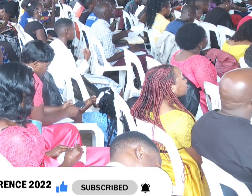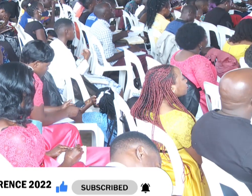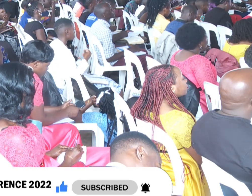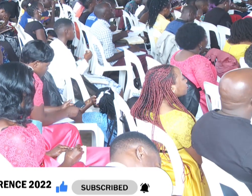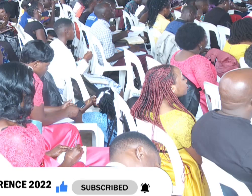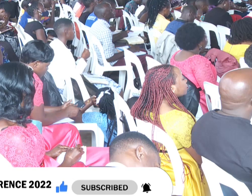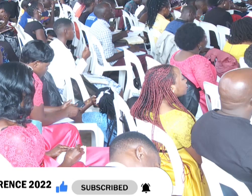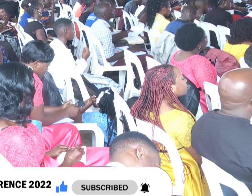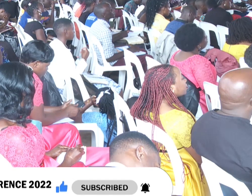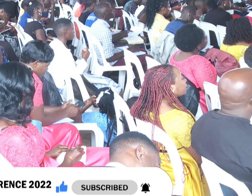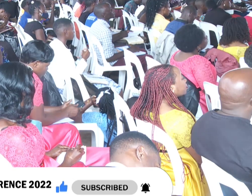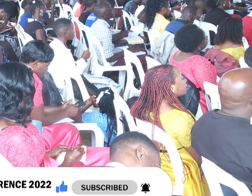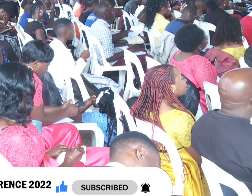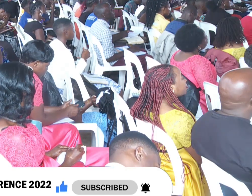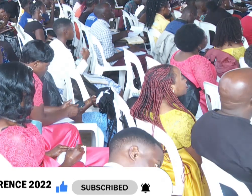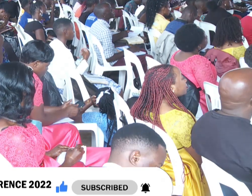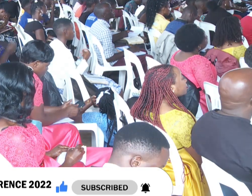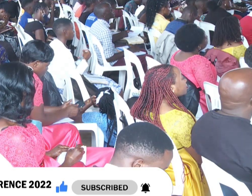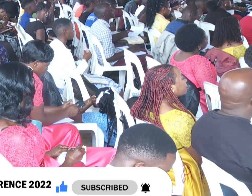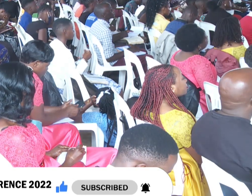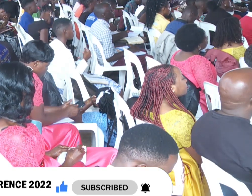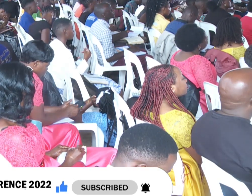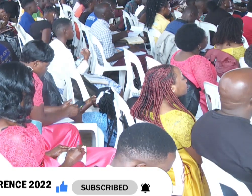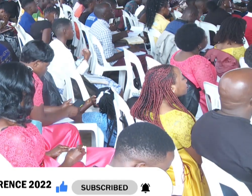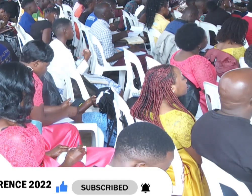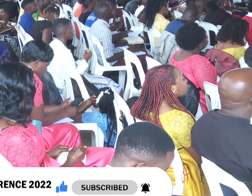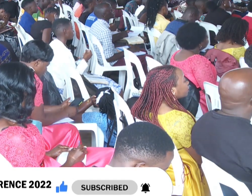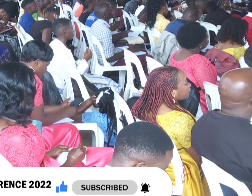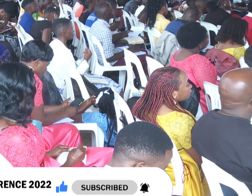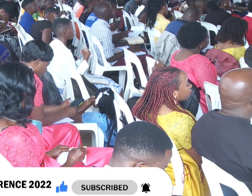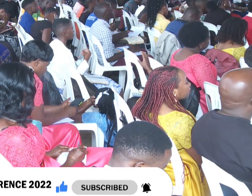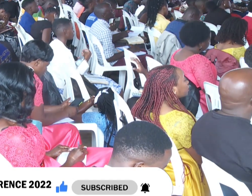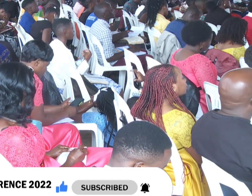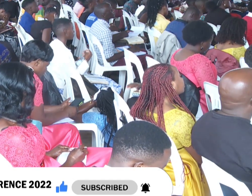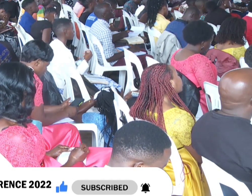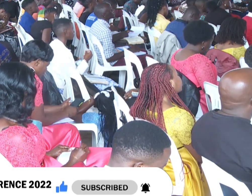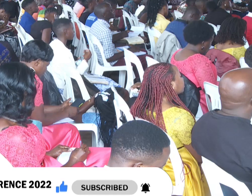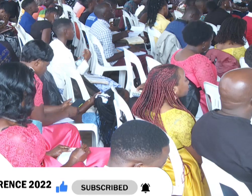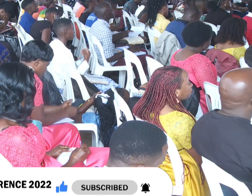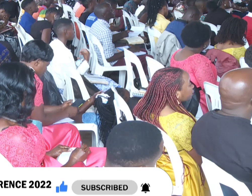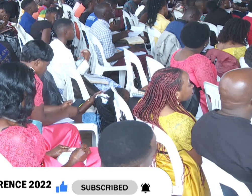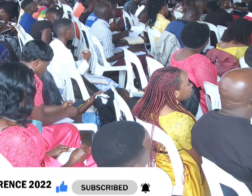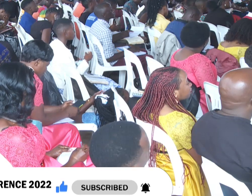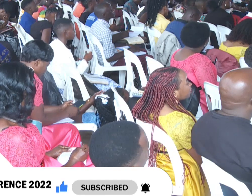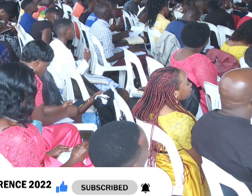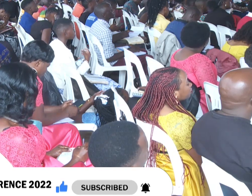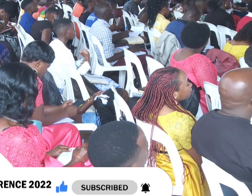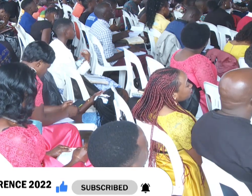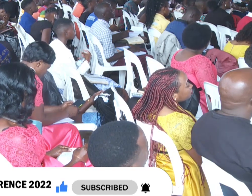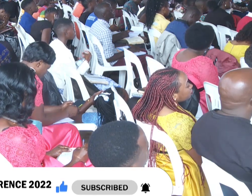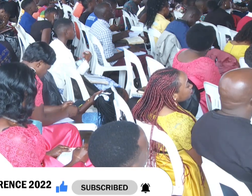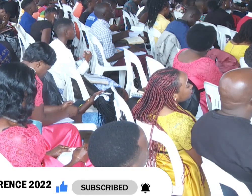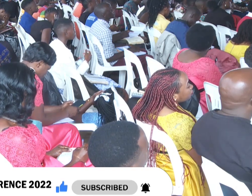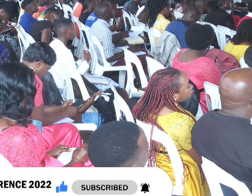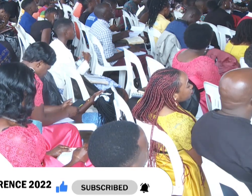thrice. She's called Mary. Mary of Bethany. Mary of Bethany. Mary, whenever we see